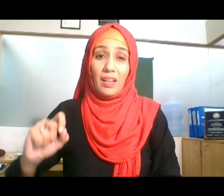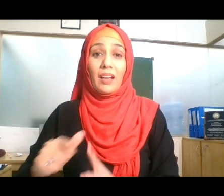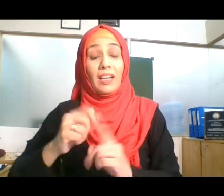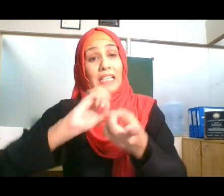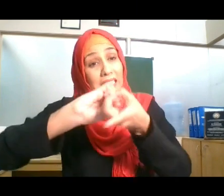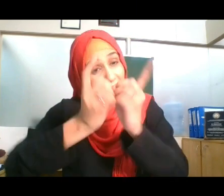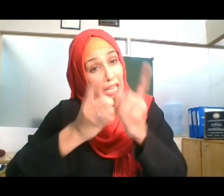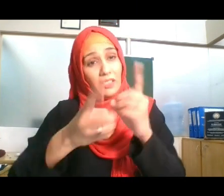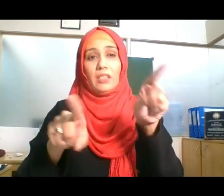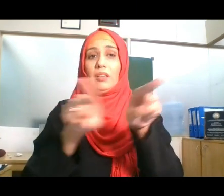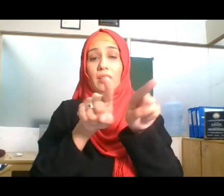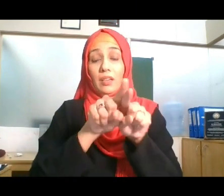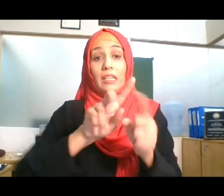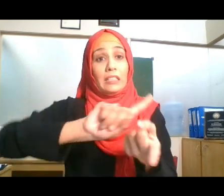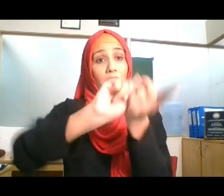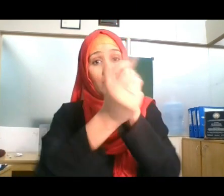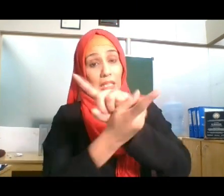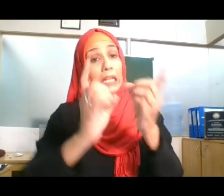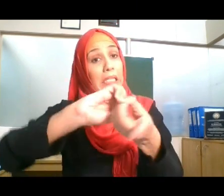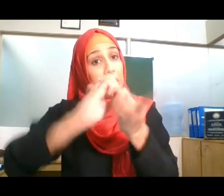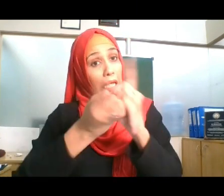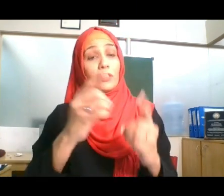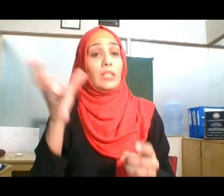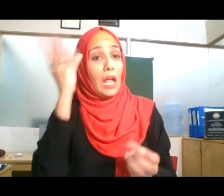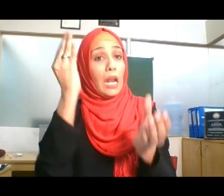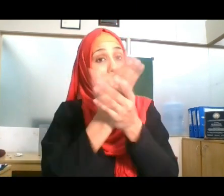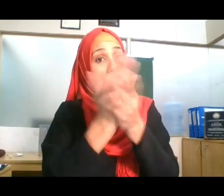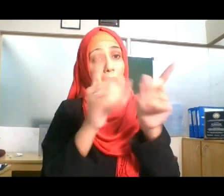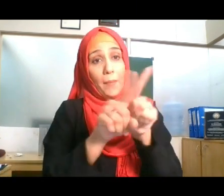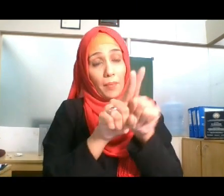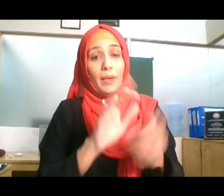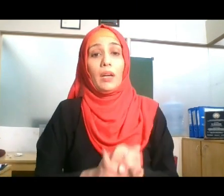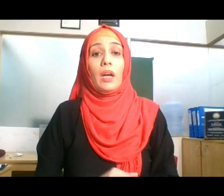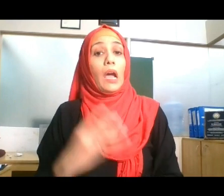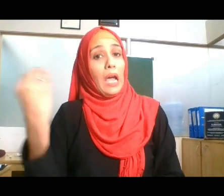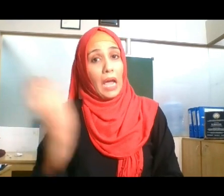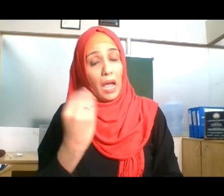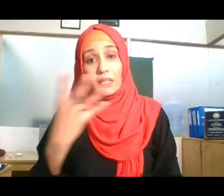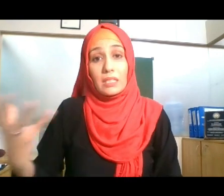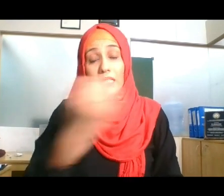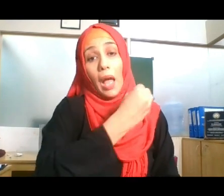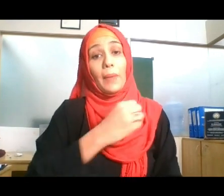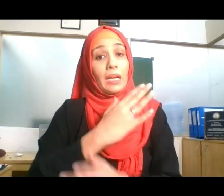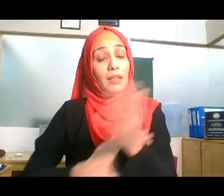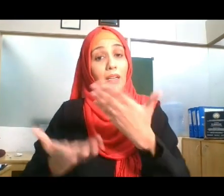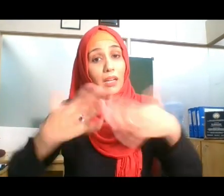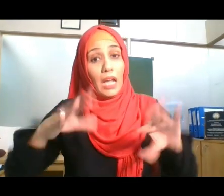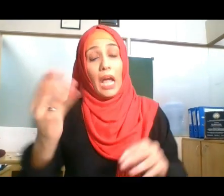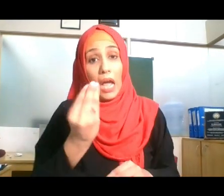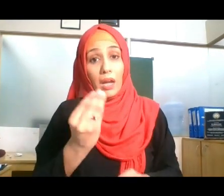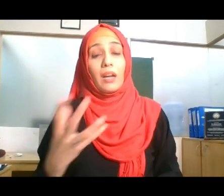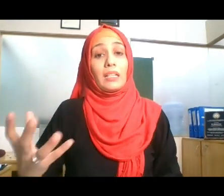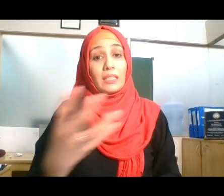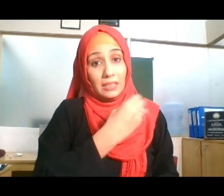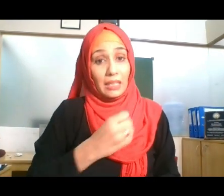digitized, that need to be converted into a digital database that can easily be done by persons with disabilities with some upskilling and